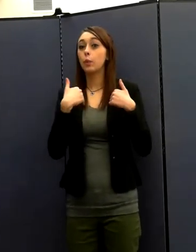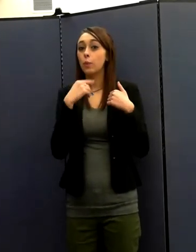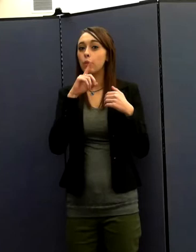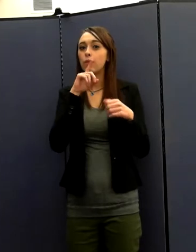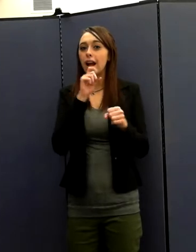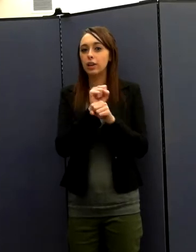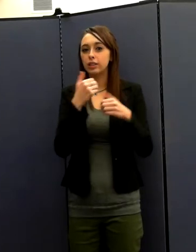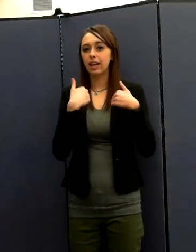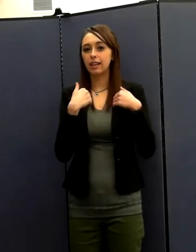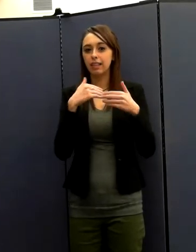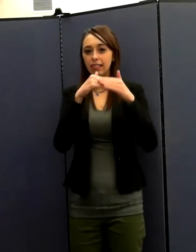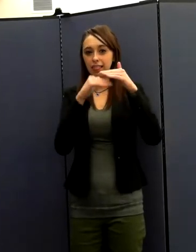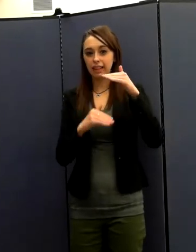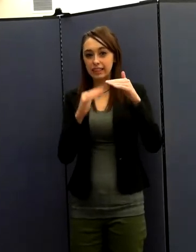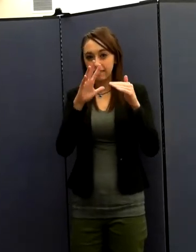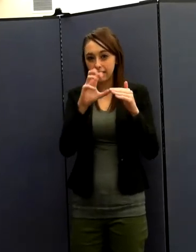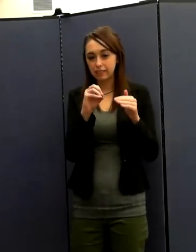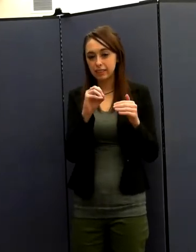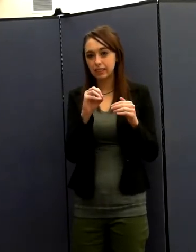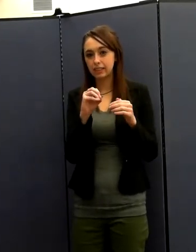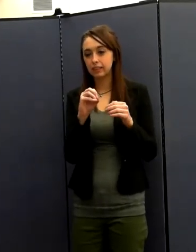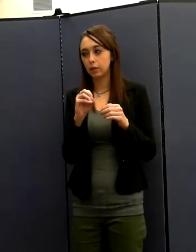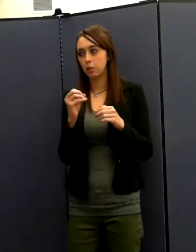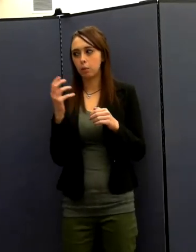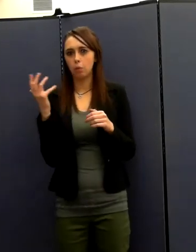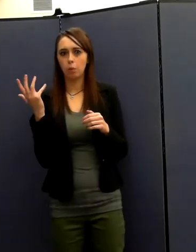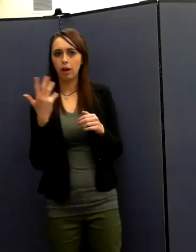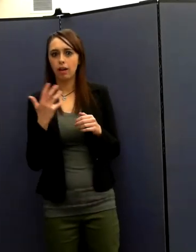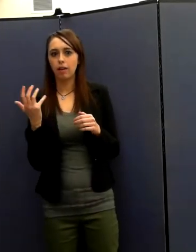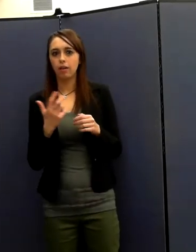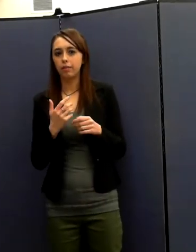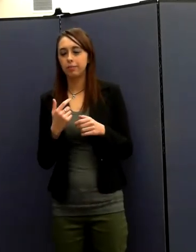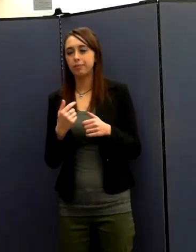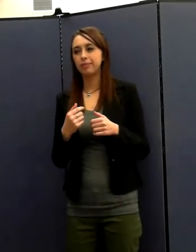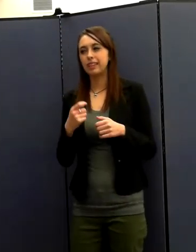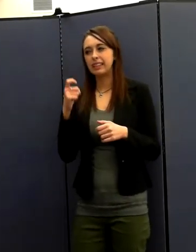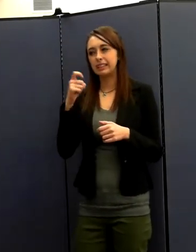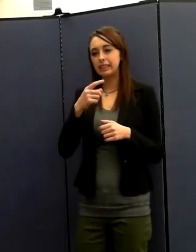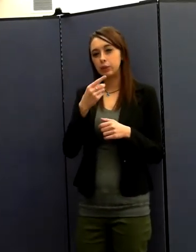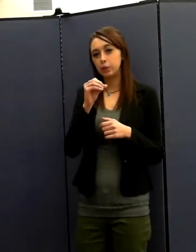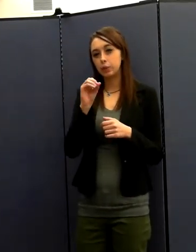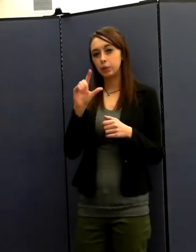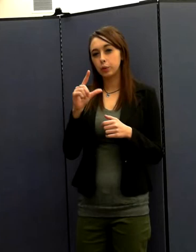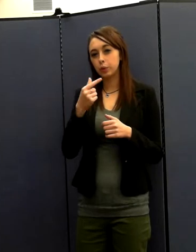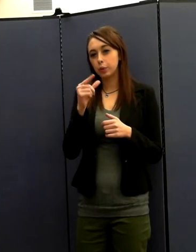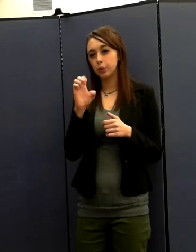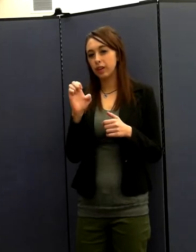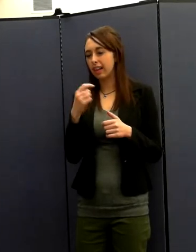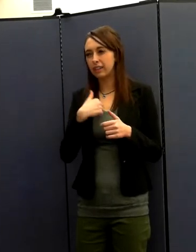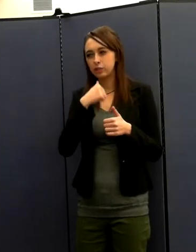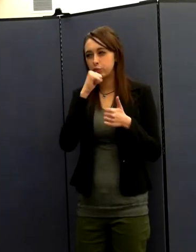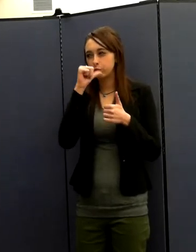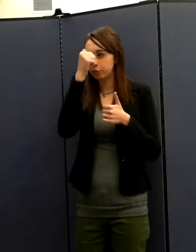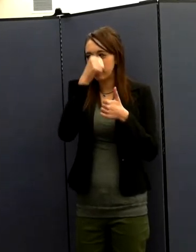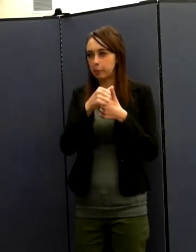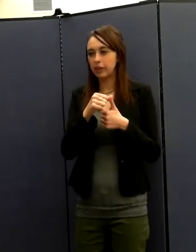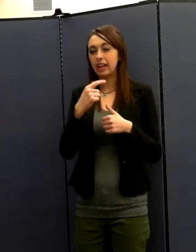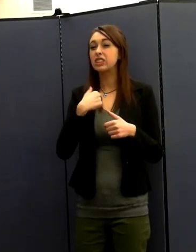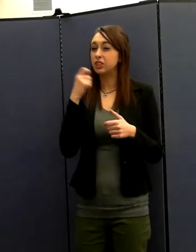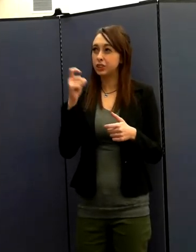Whoa. But I'd have to Google it because I don't remember 40 something. I should know that. Let's Google it,